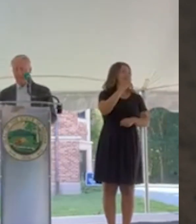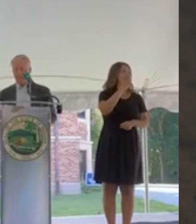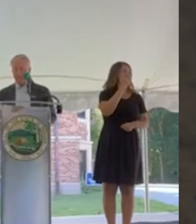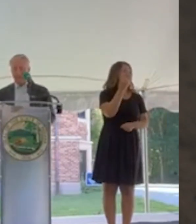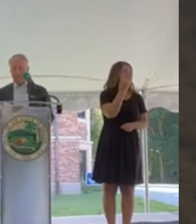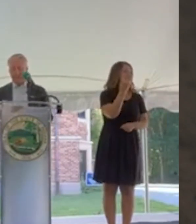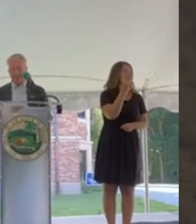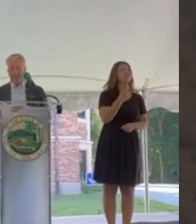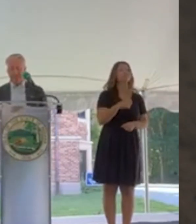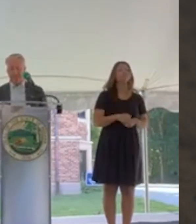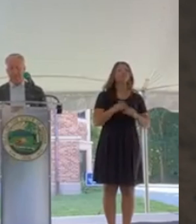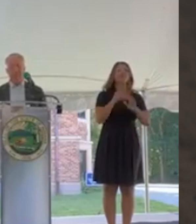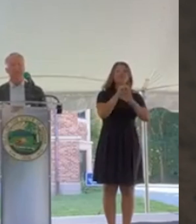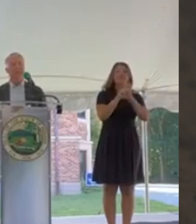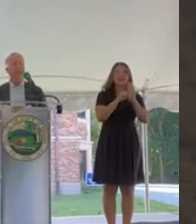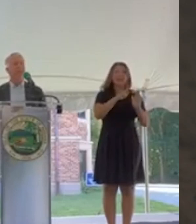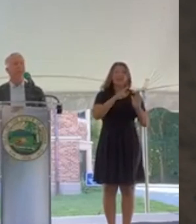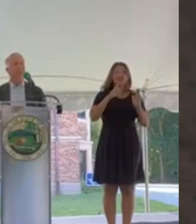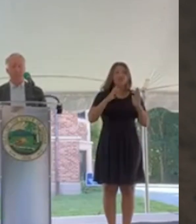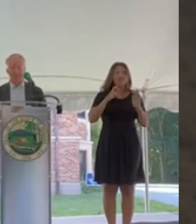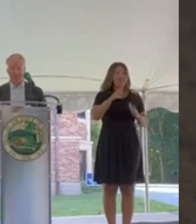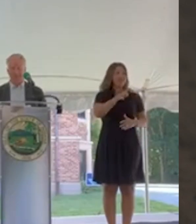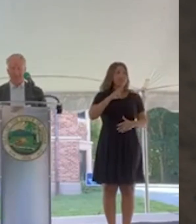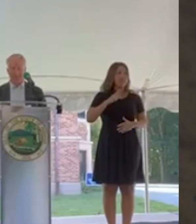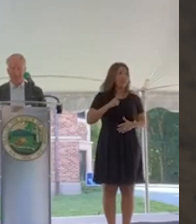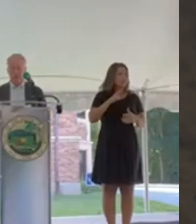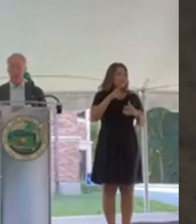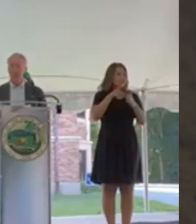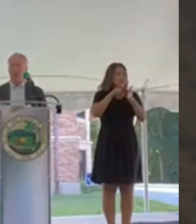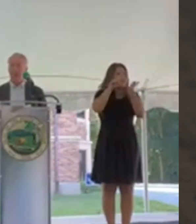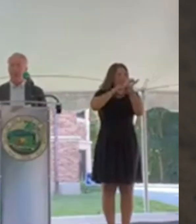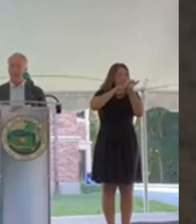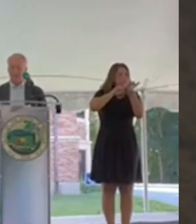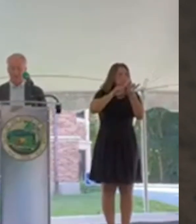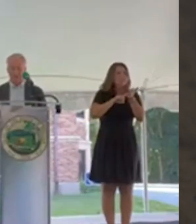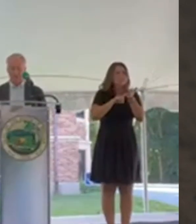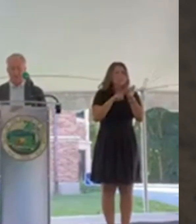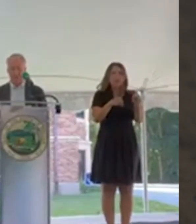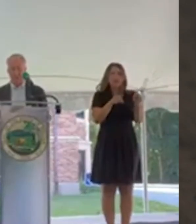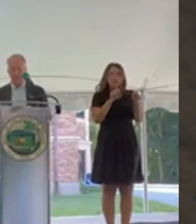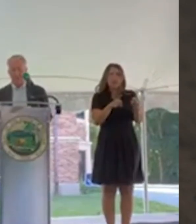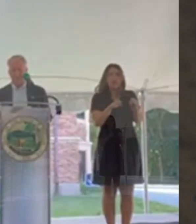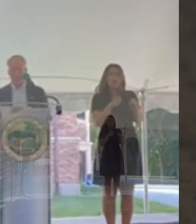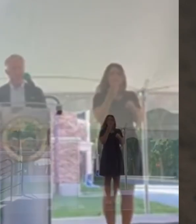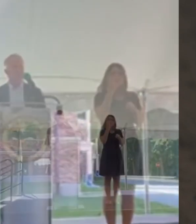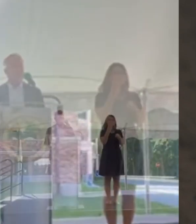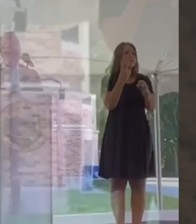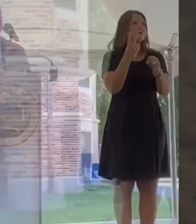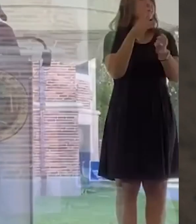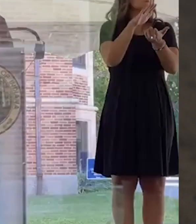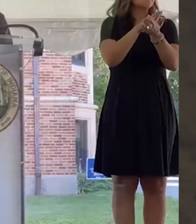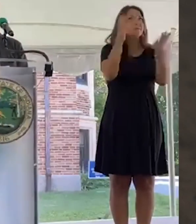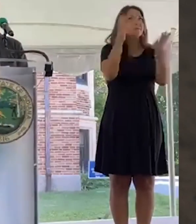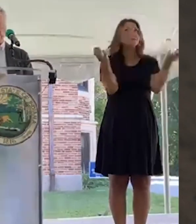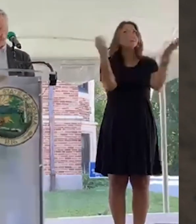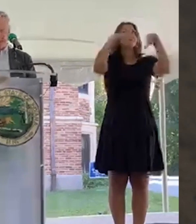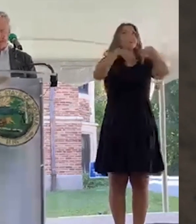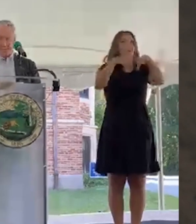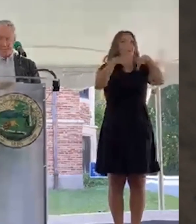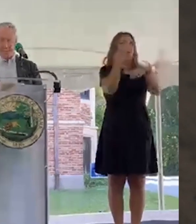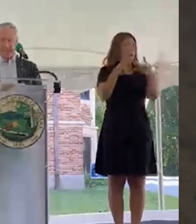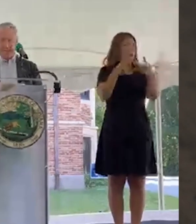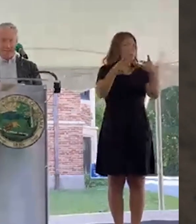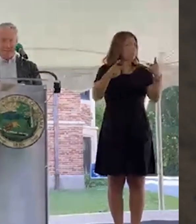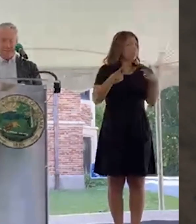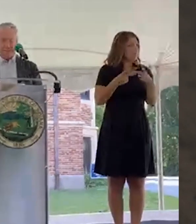state legislature decided to investigate the possibility of co-locating both schools onto a single campus,